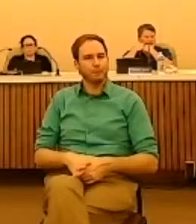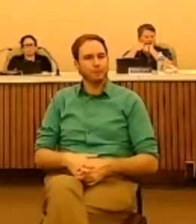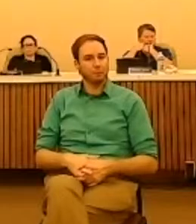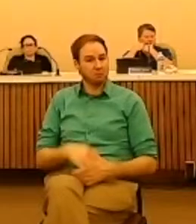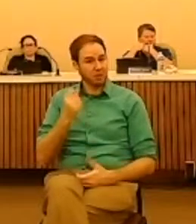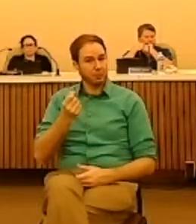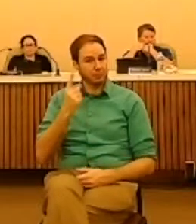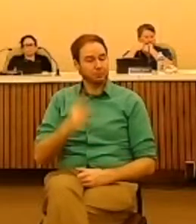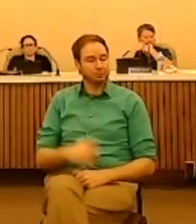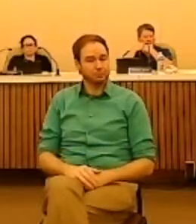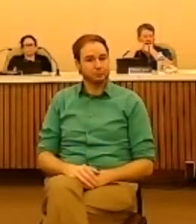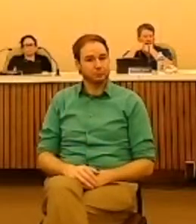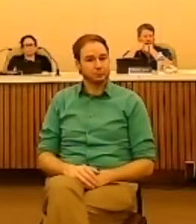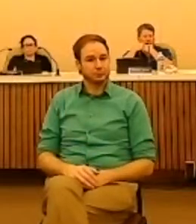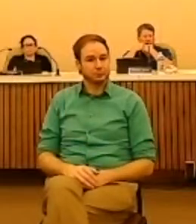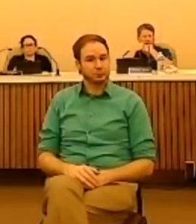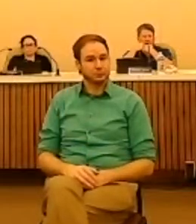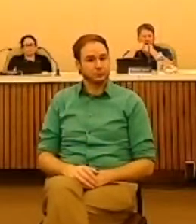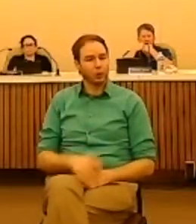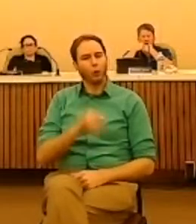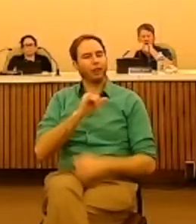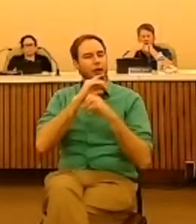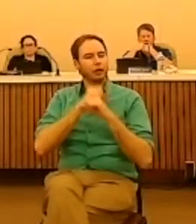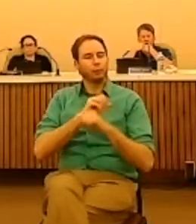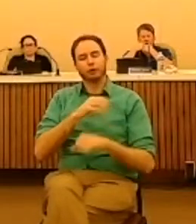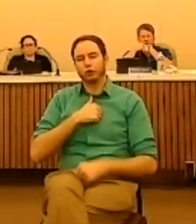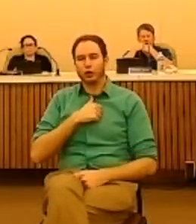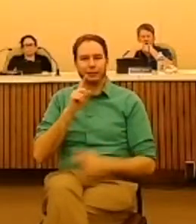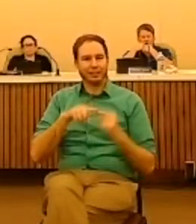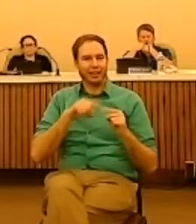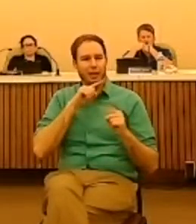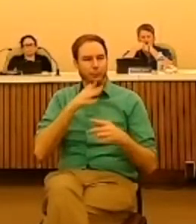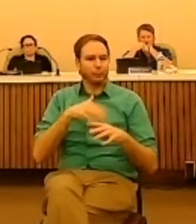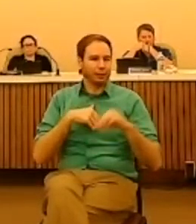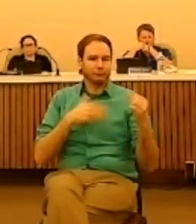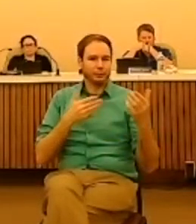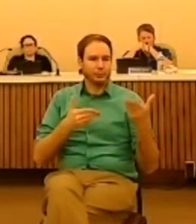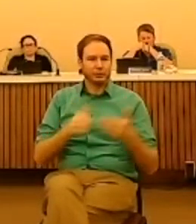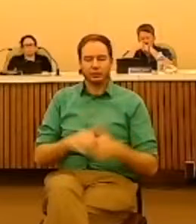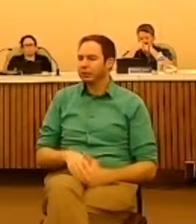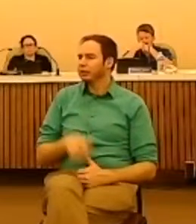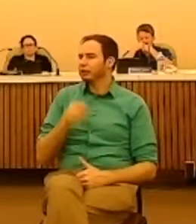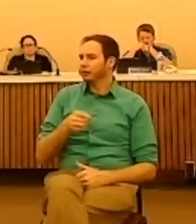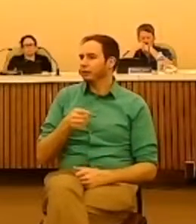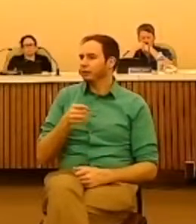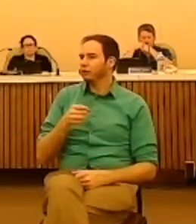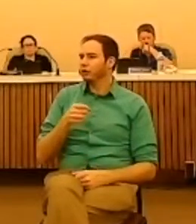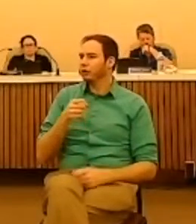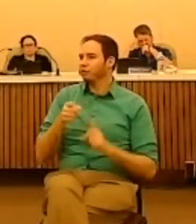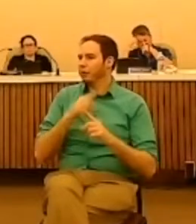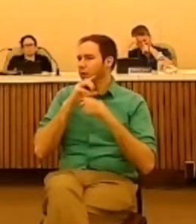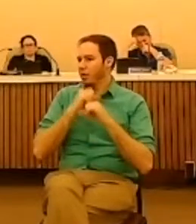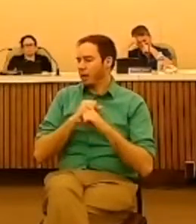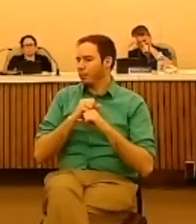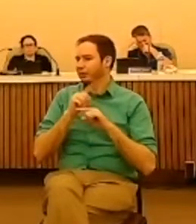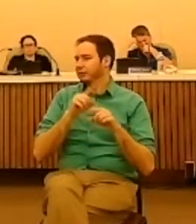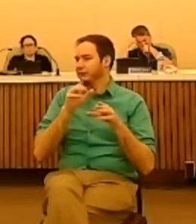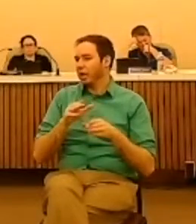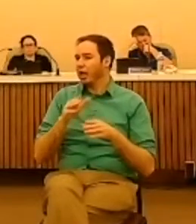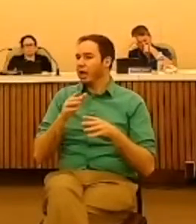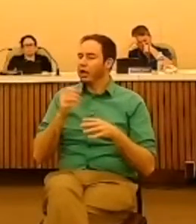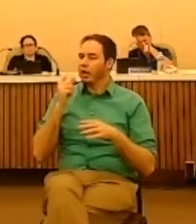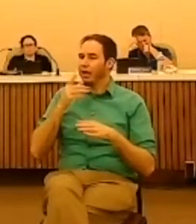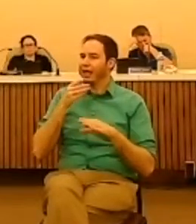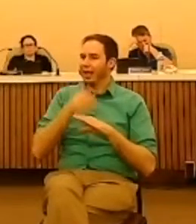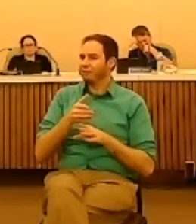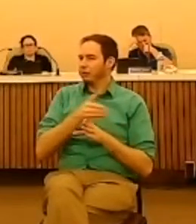that make sense? Or was this the anonymous user who might have left? That was from anonymous attendee. It came in after the